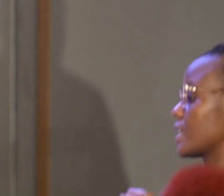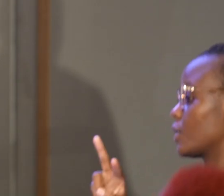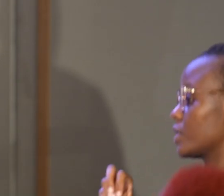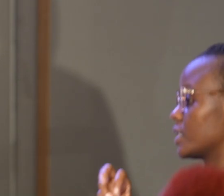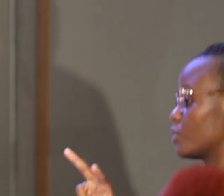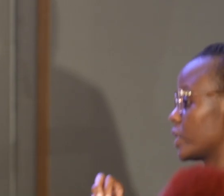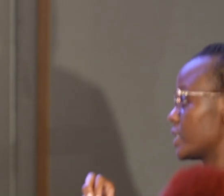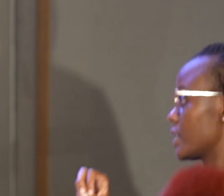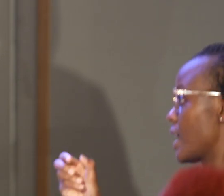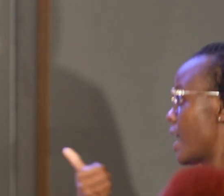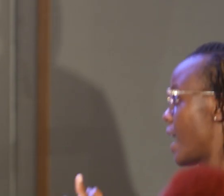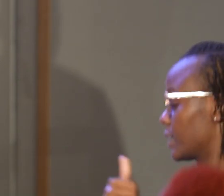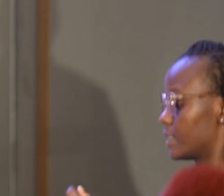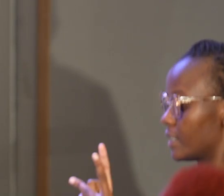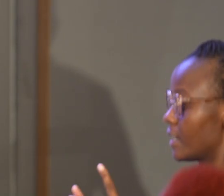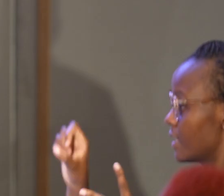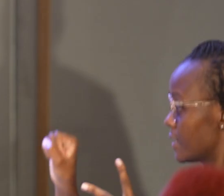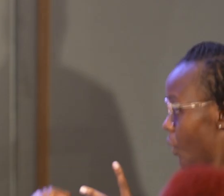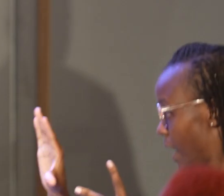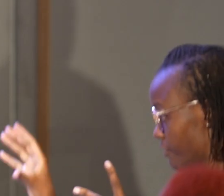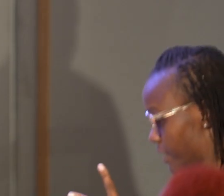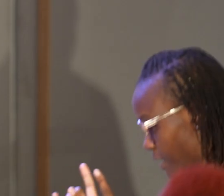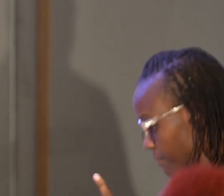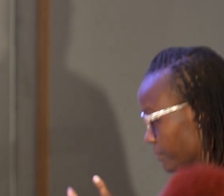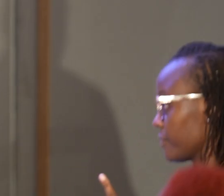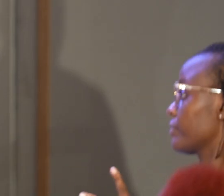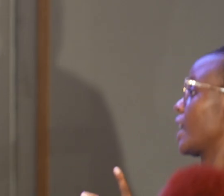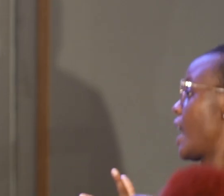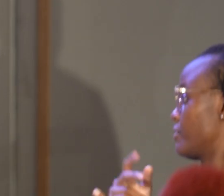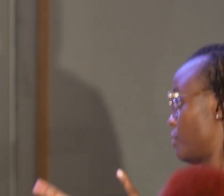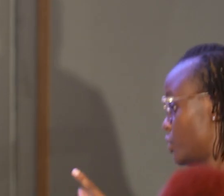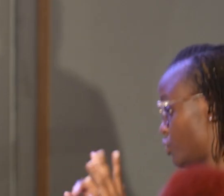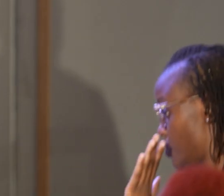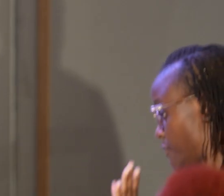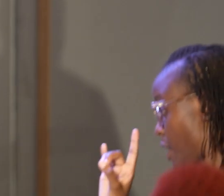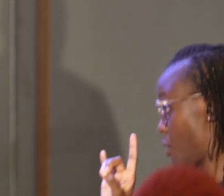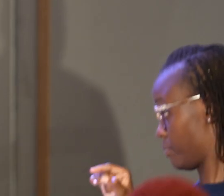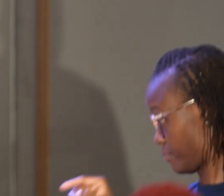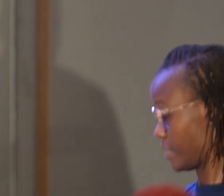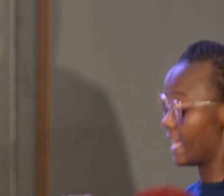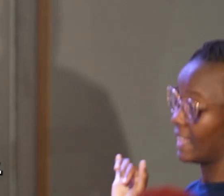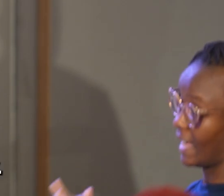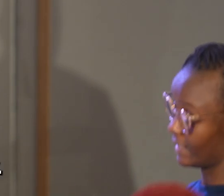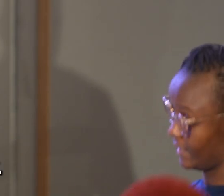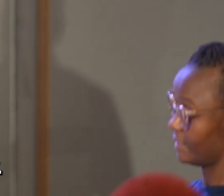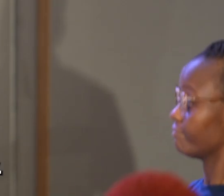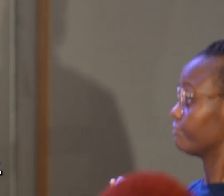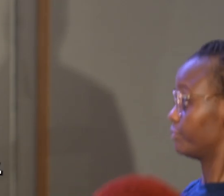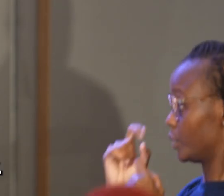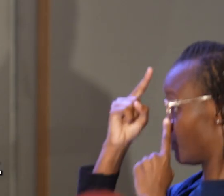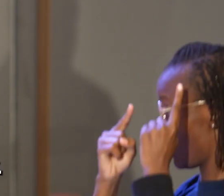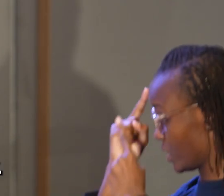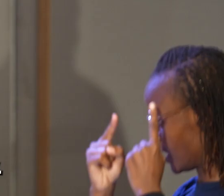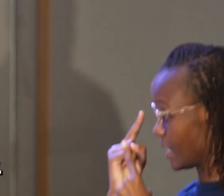Act. South Africa is now in the process actually of developing one, and that should actually put in consideration